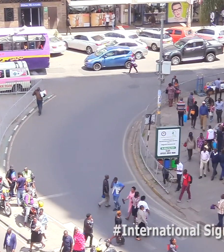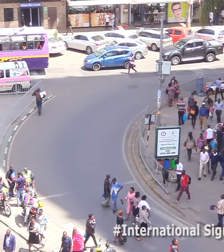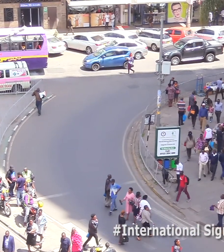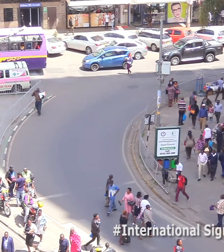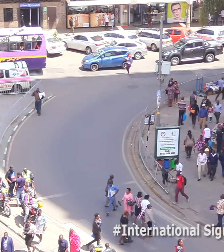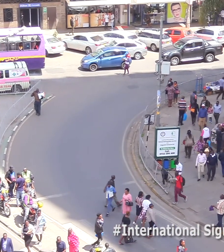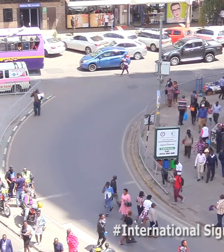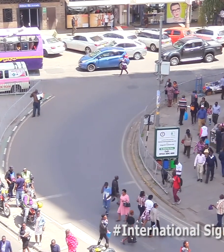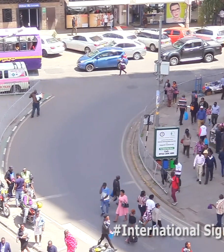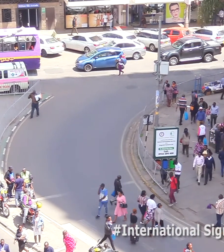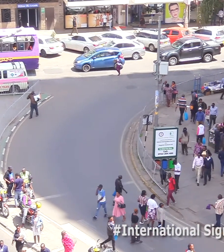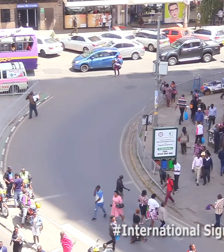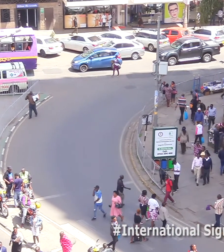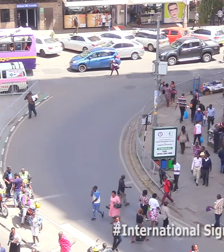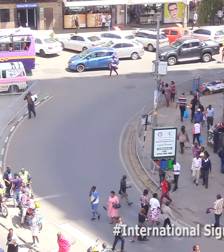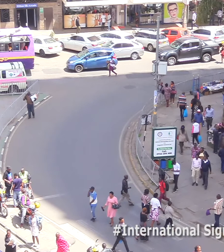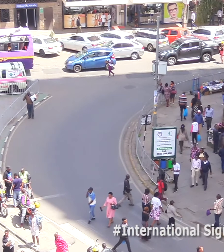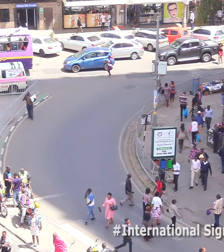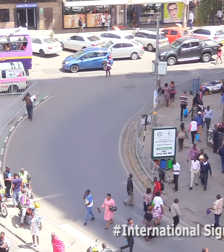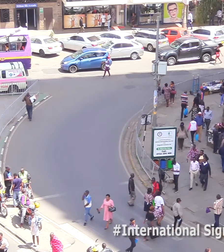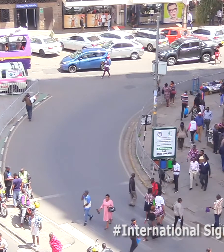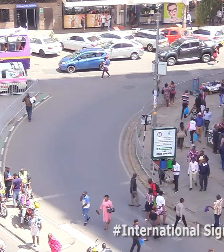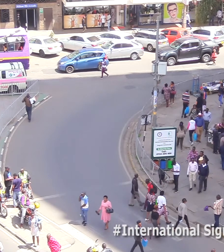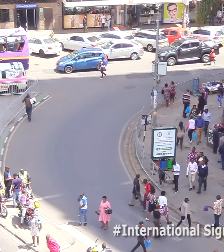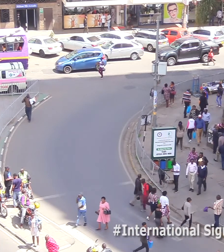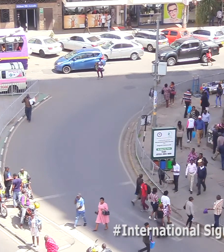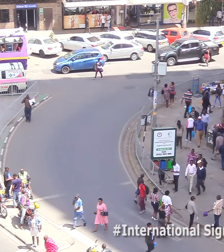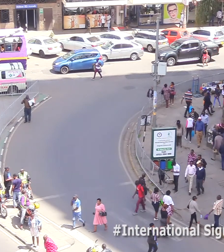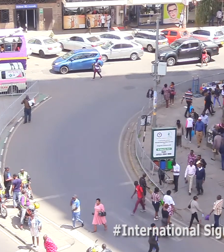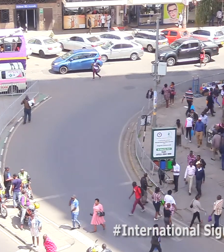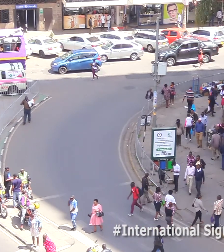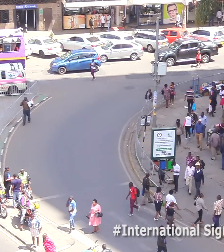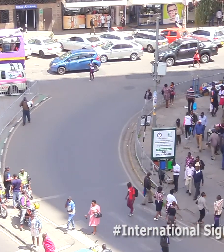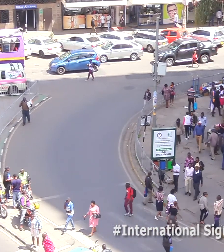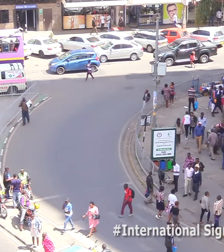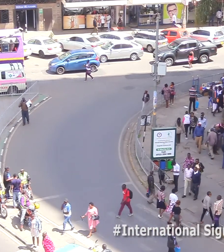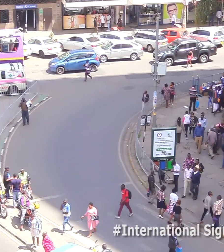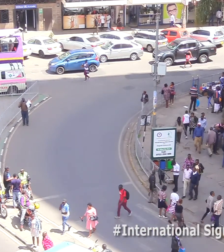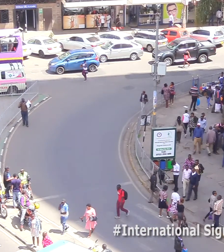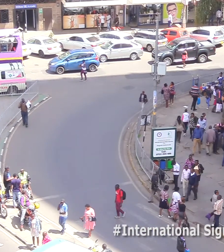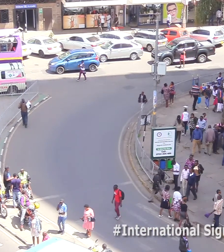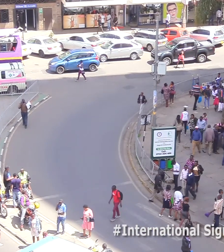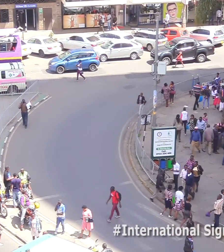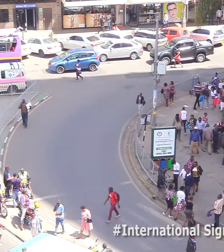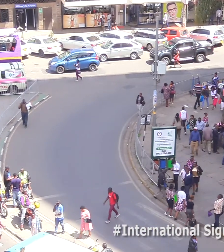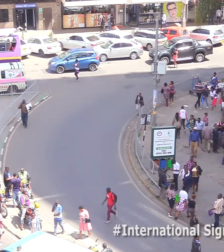spoken languages and obligates state parties to facilitate the learning of sign language and promote the linguistic identity of the